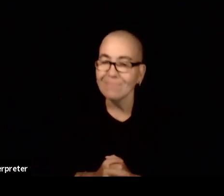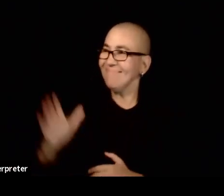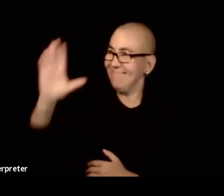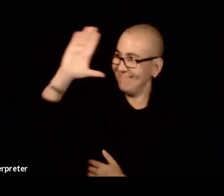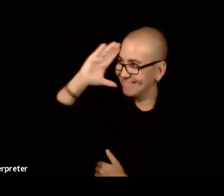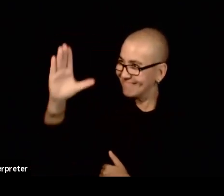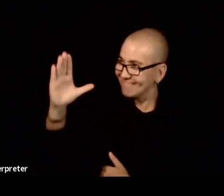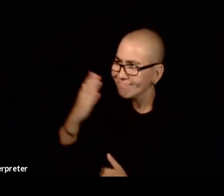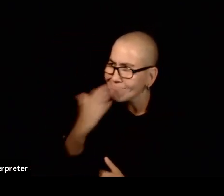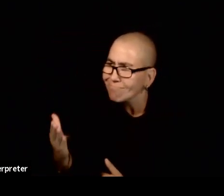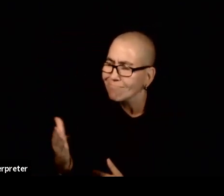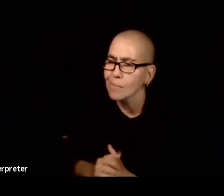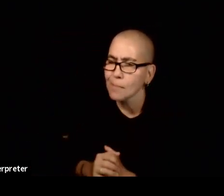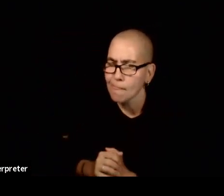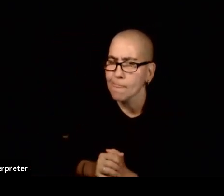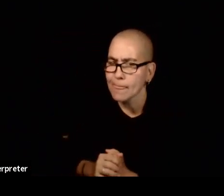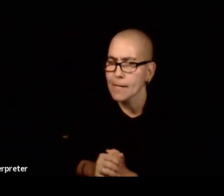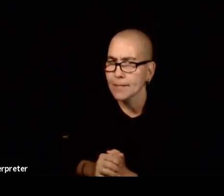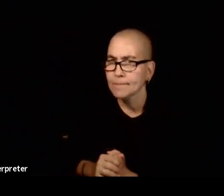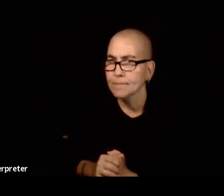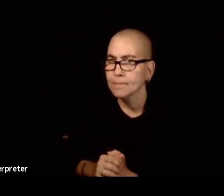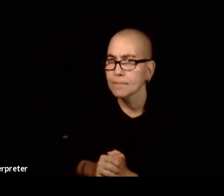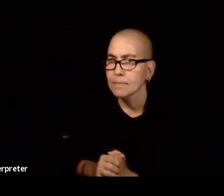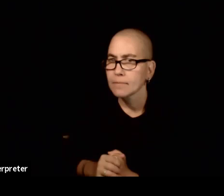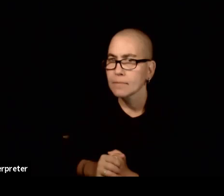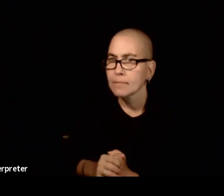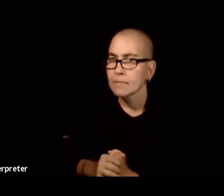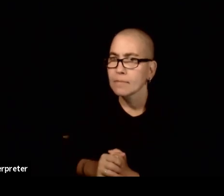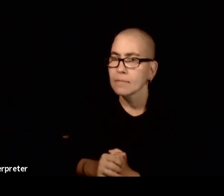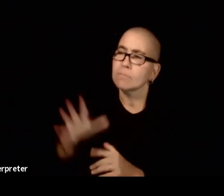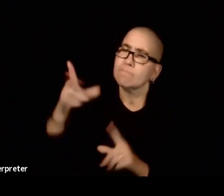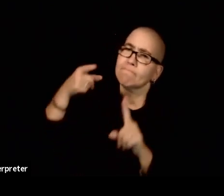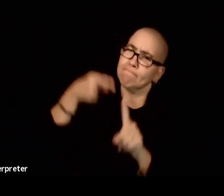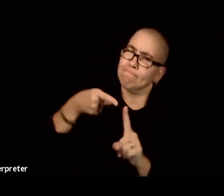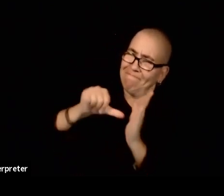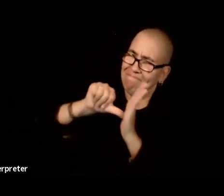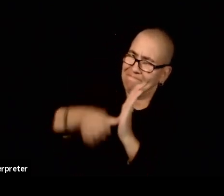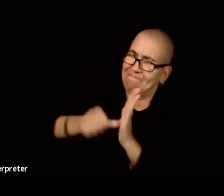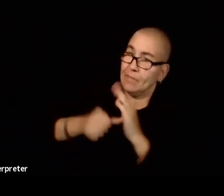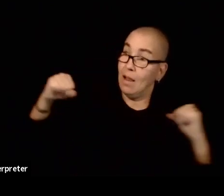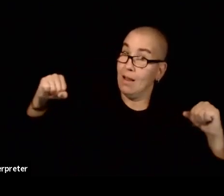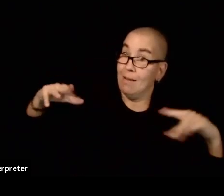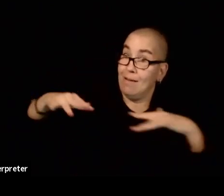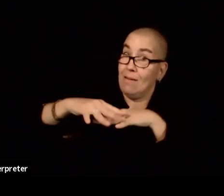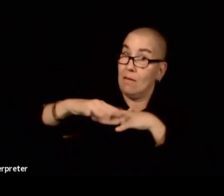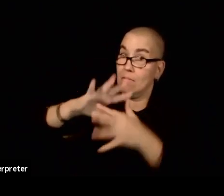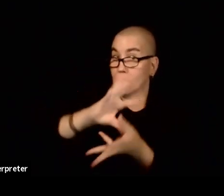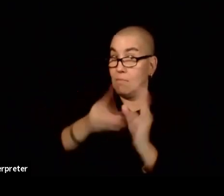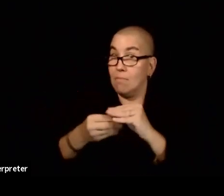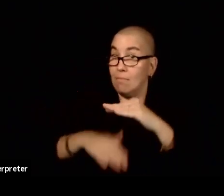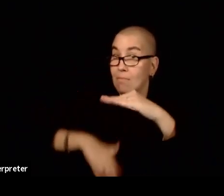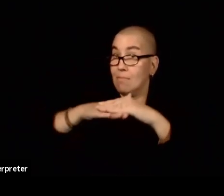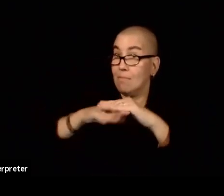Large public gatherings over 250 people are completely closed right now, is my understanding. How did a rodeo that